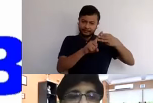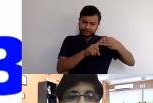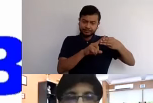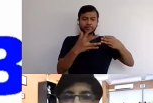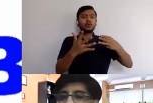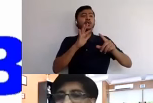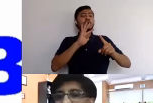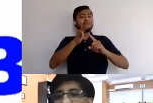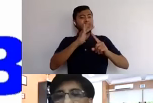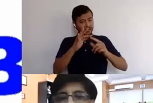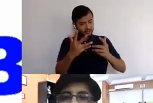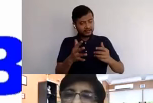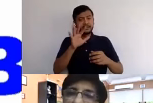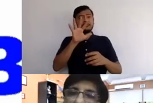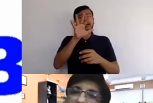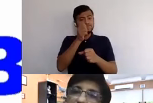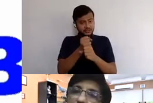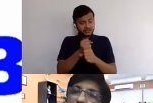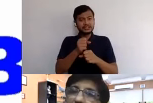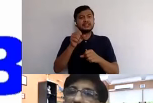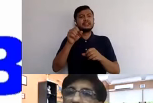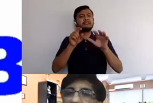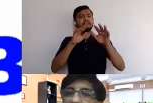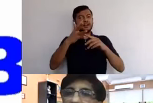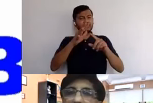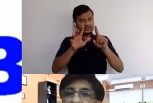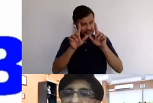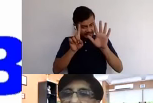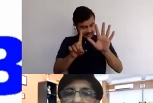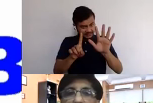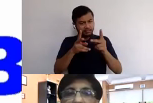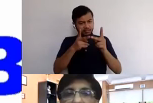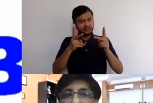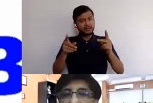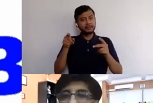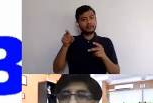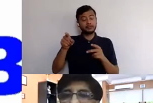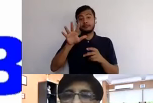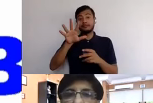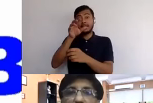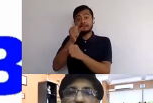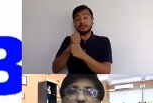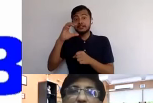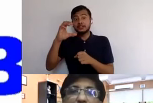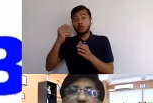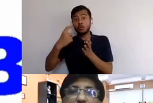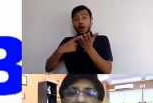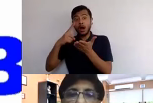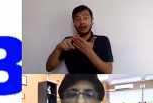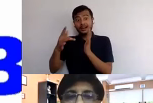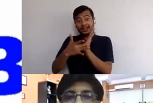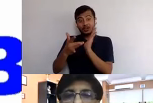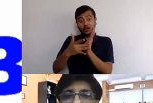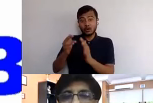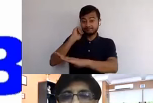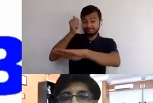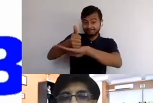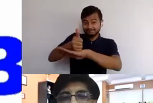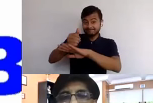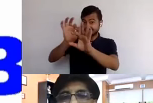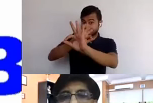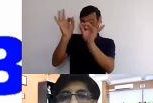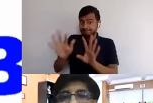5G NR. And in this context, when the 5G core will get deployed, we believe that through the